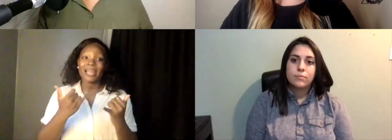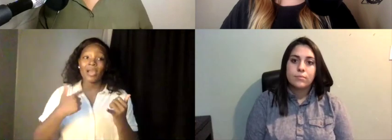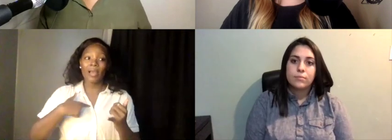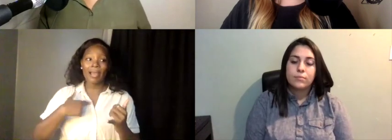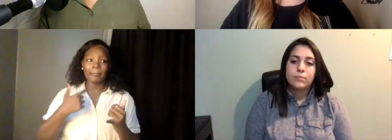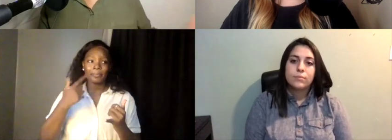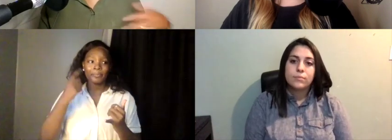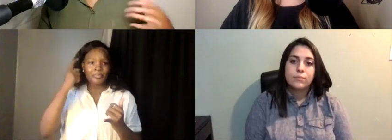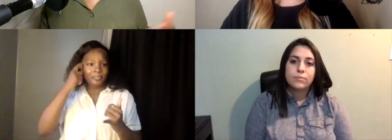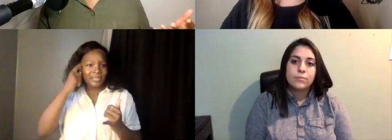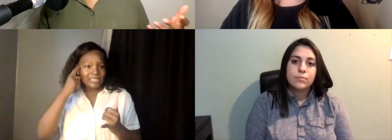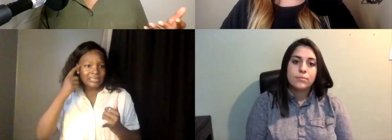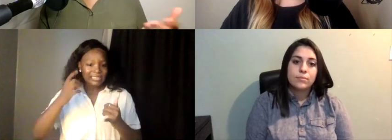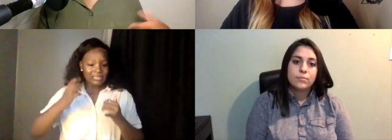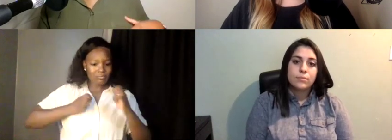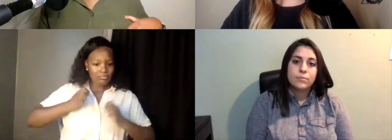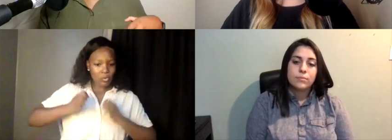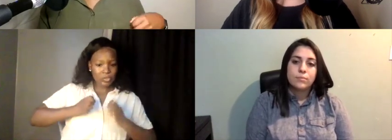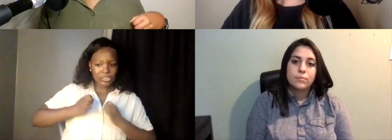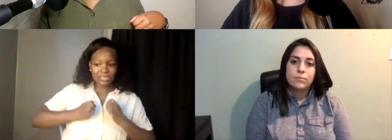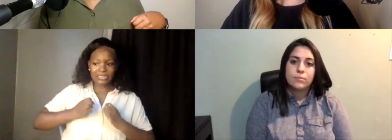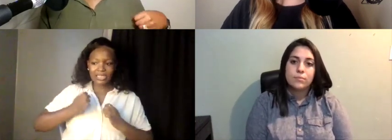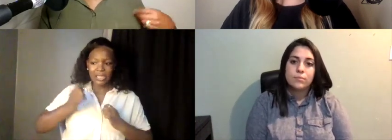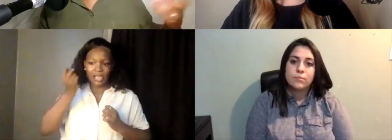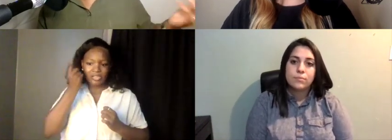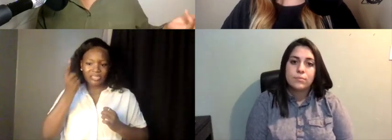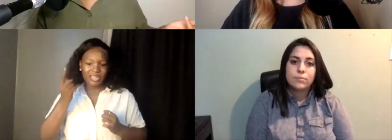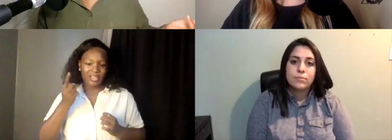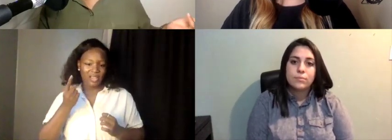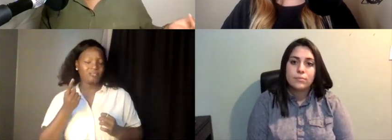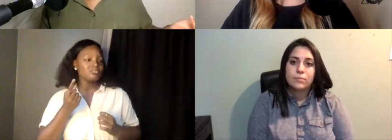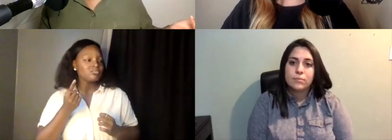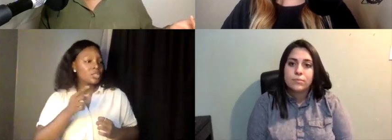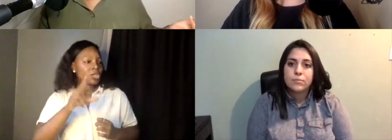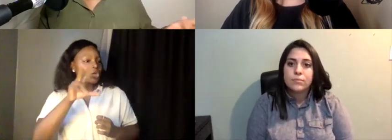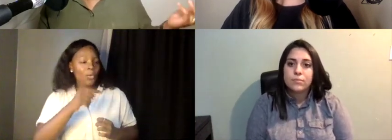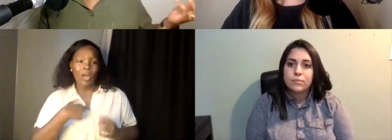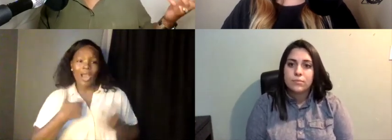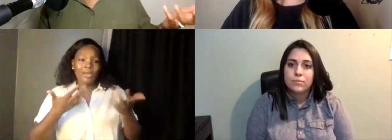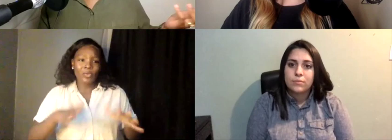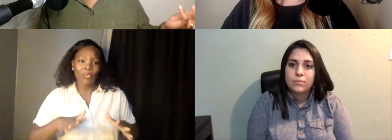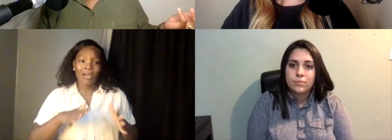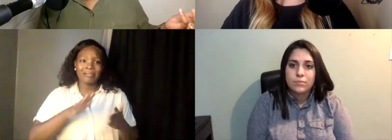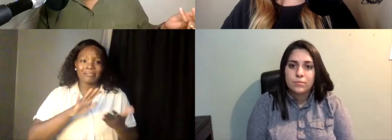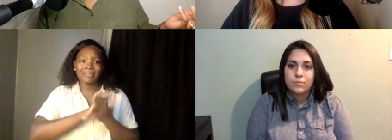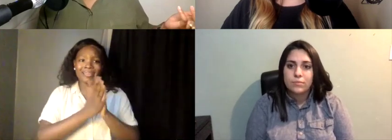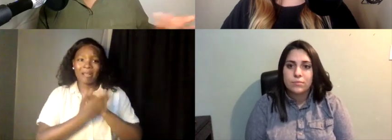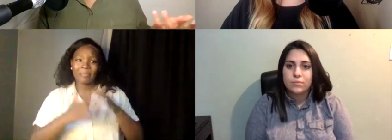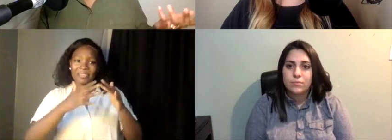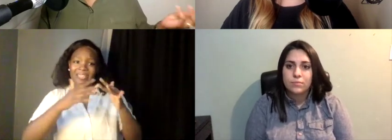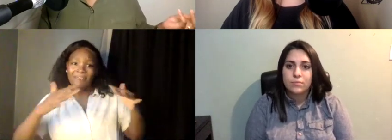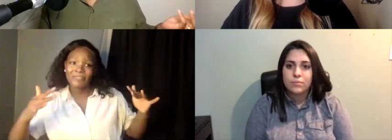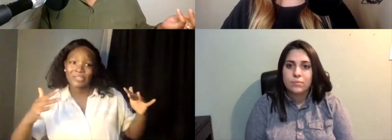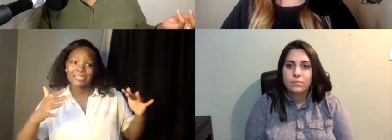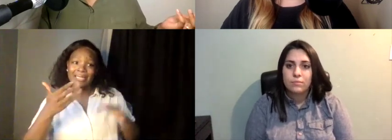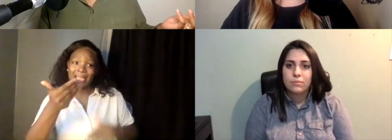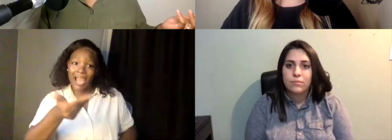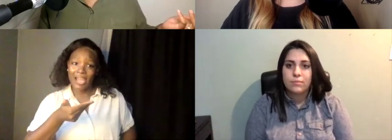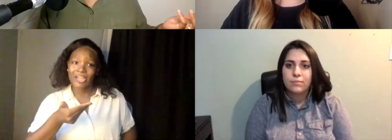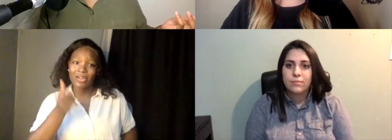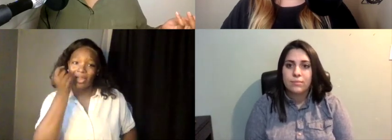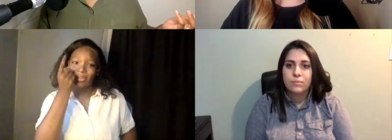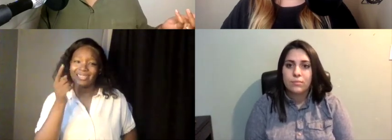those spaces. And I'm like, no, actually, I don't want to be the diversity hire anymore. Like, that's a very lonely road. Yeah. Nobody talks about that a